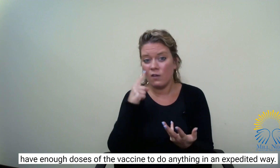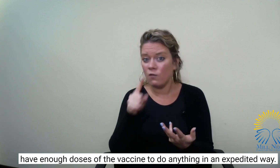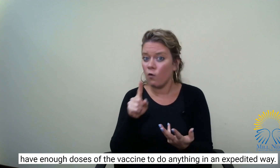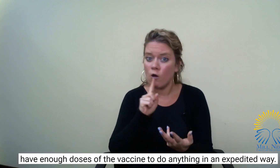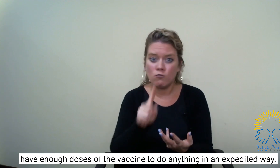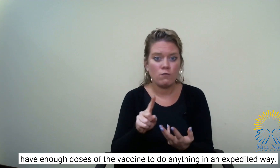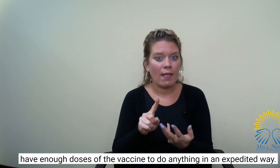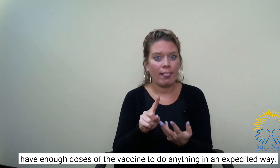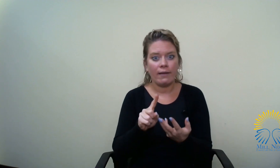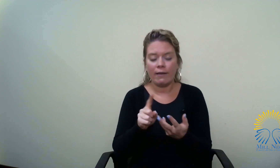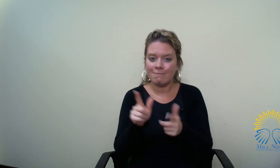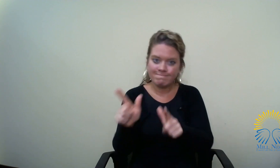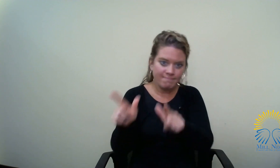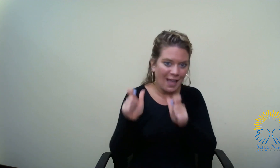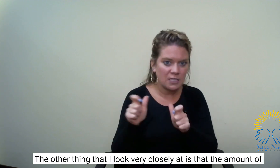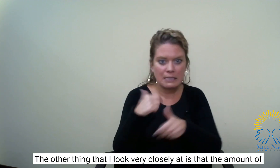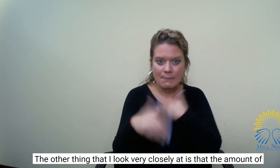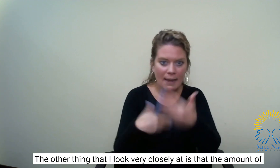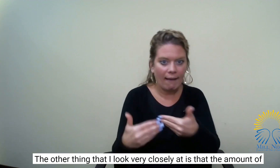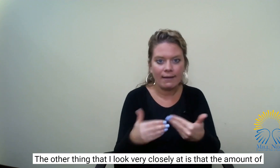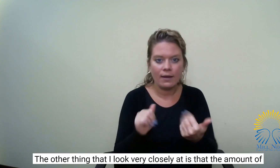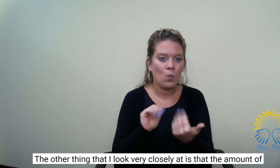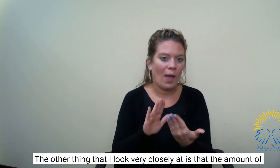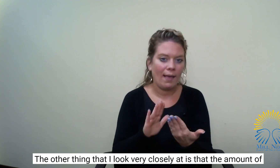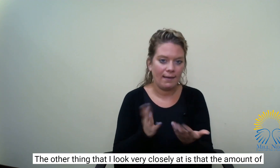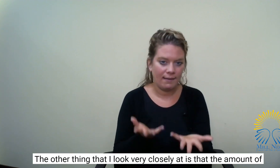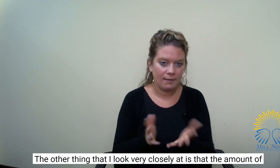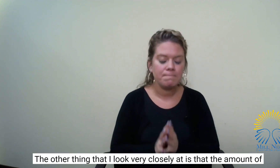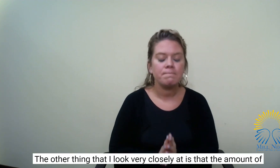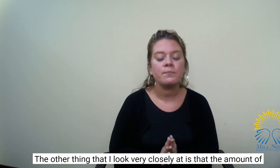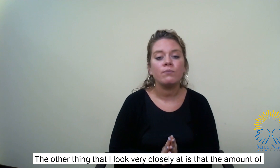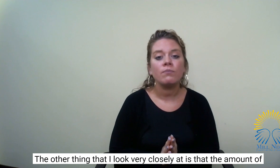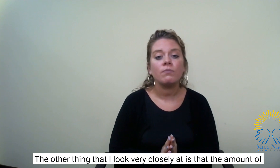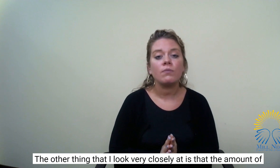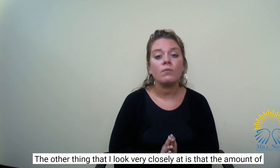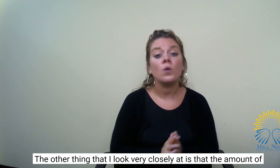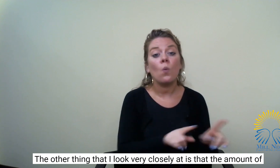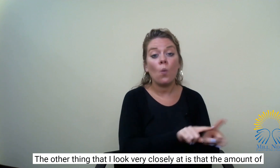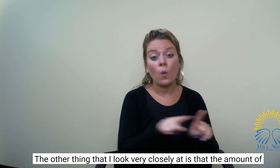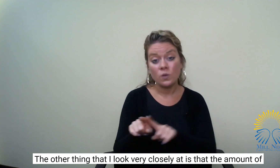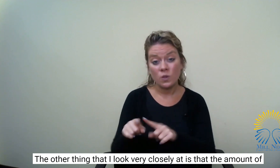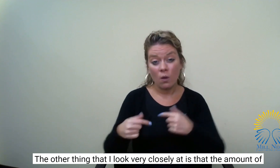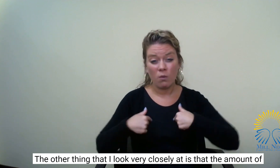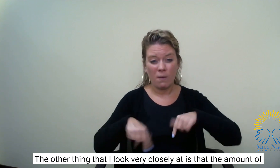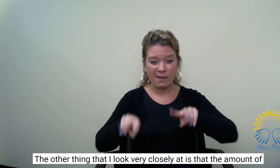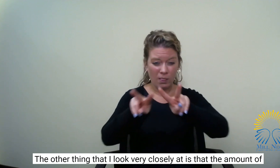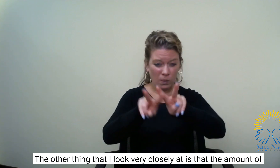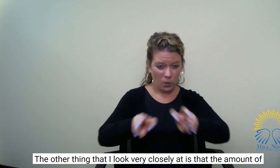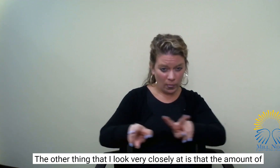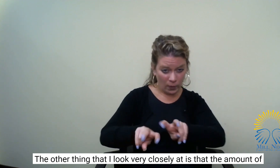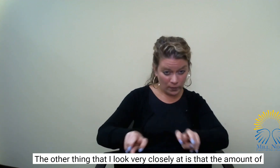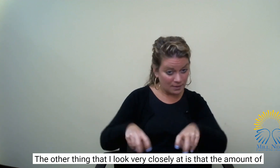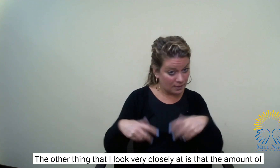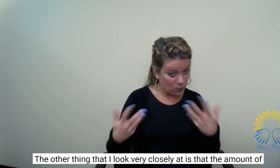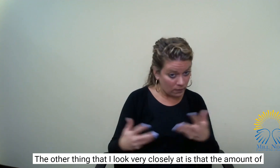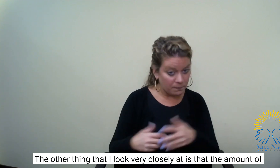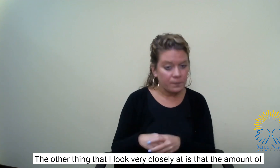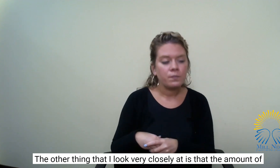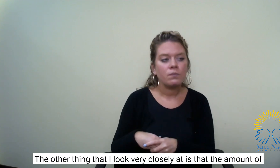way. The other thing that I look very closely at is that the amount of